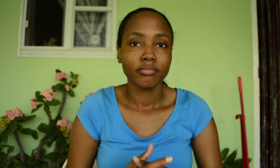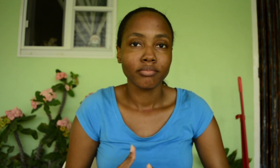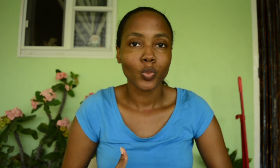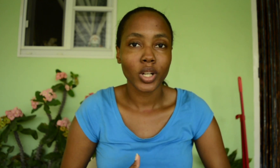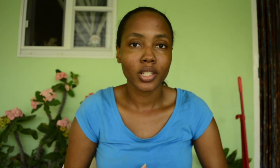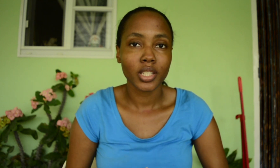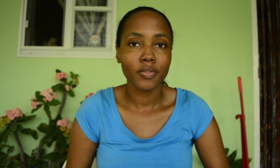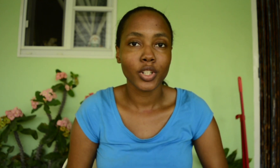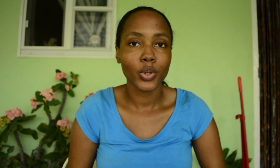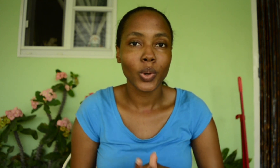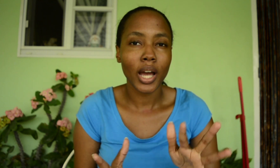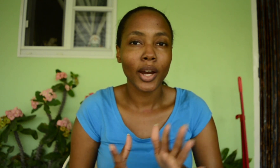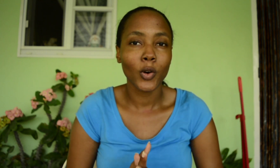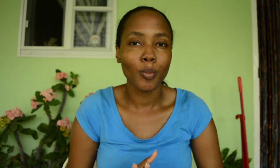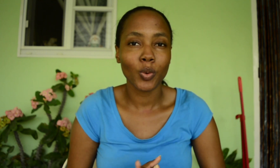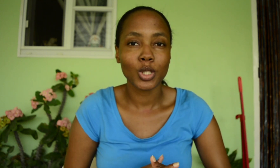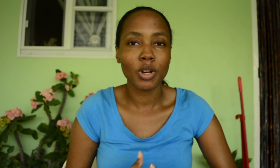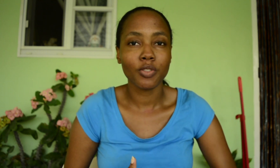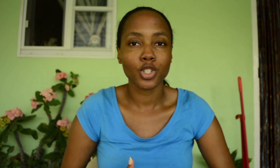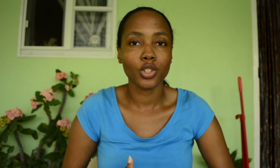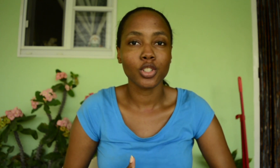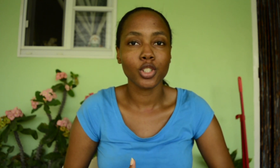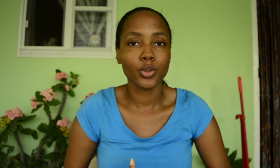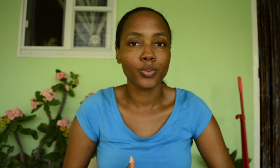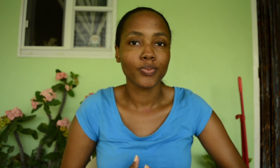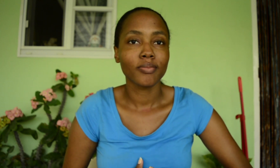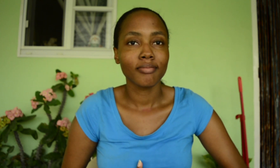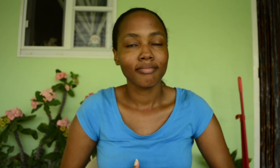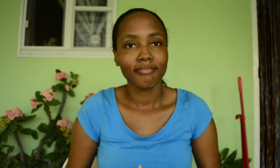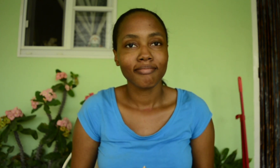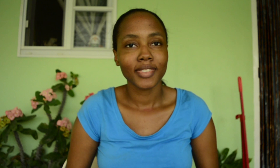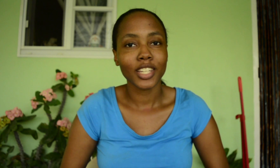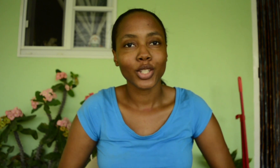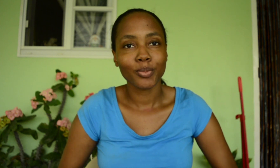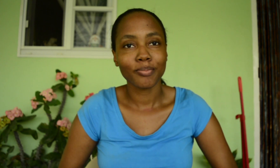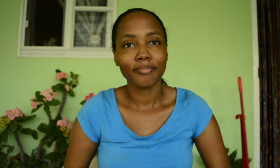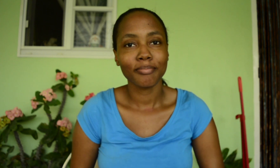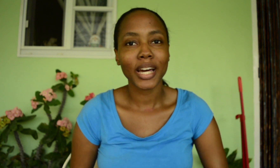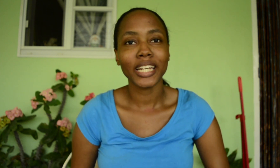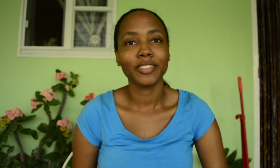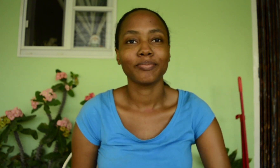watching this video. I hope it was beneficial to you. Thank you. Bye.